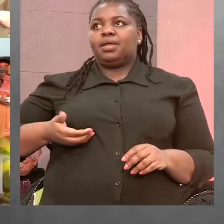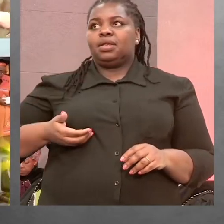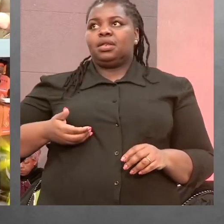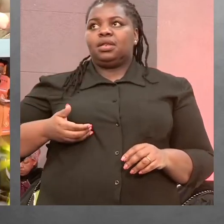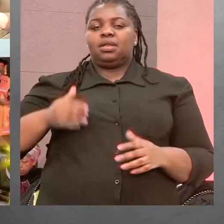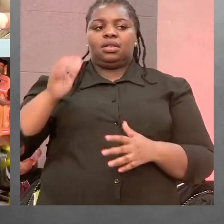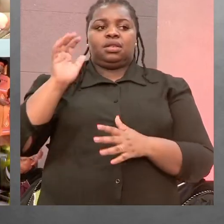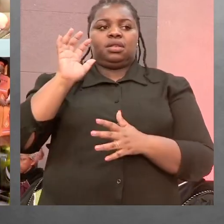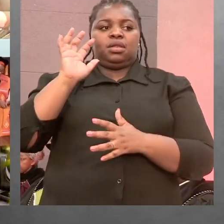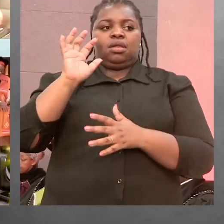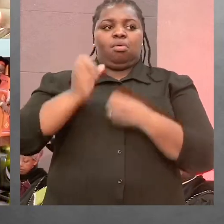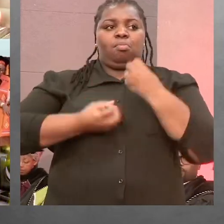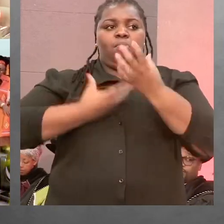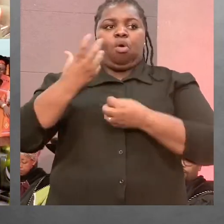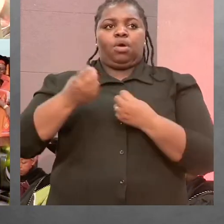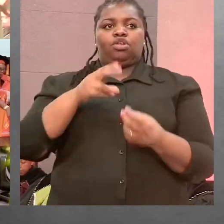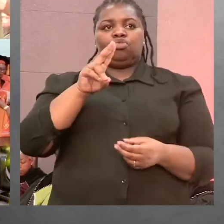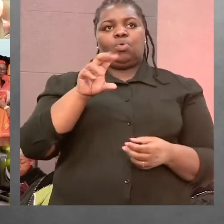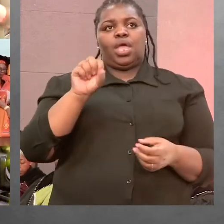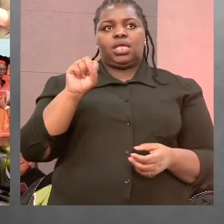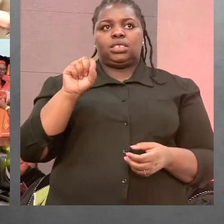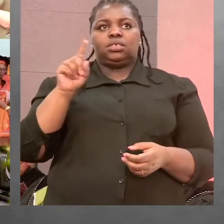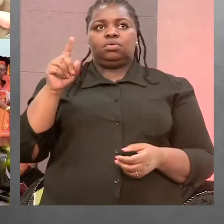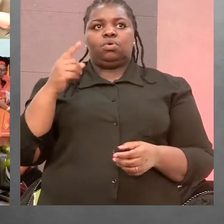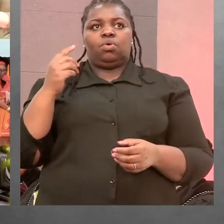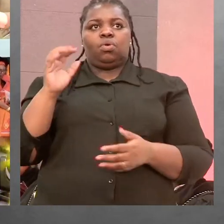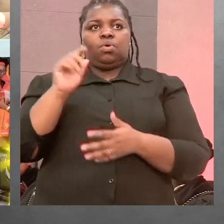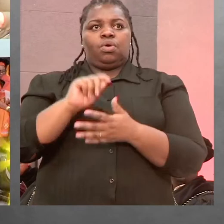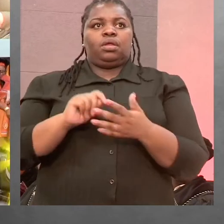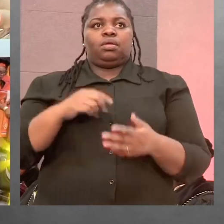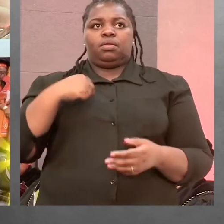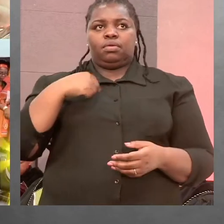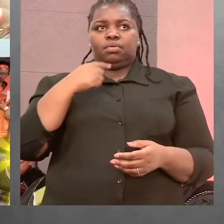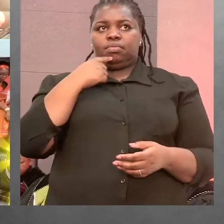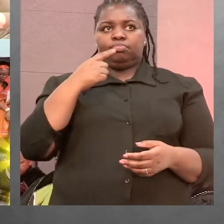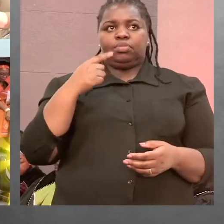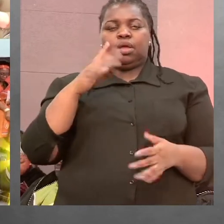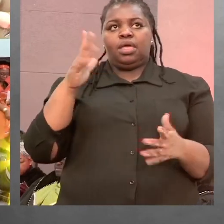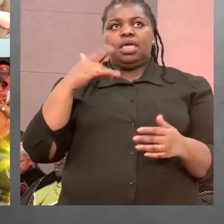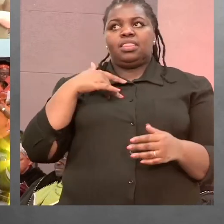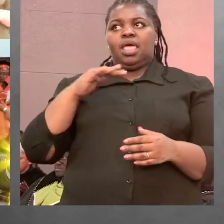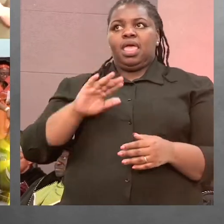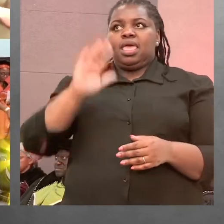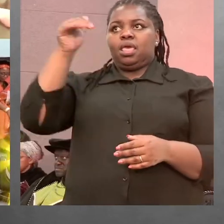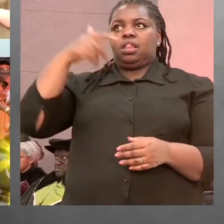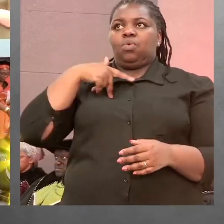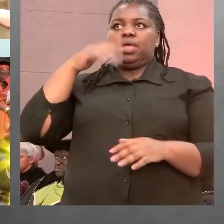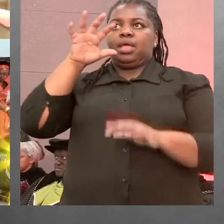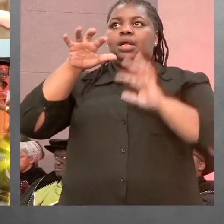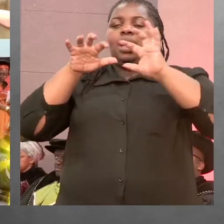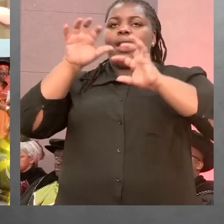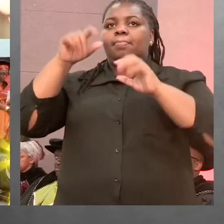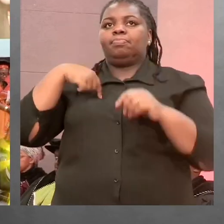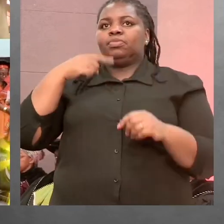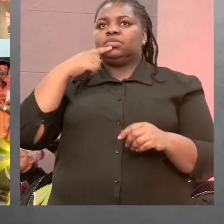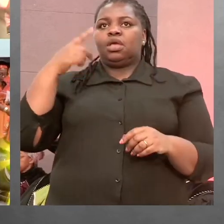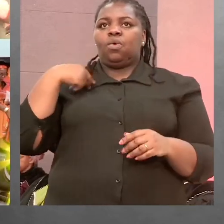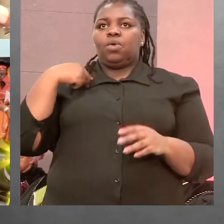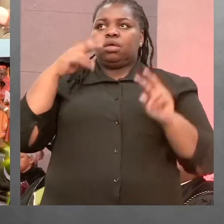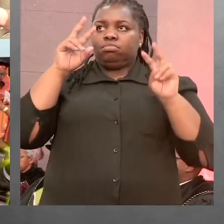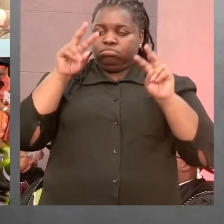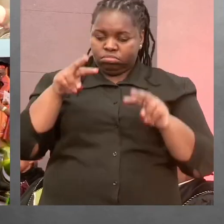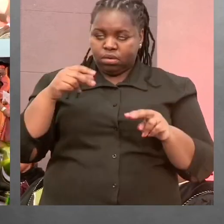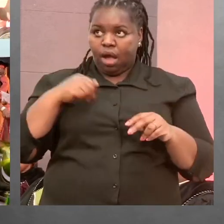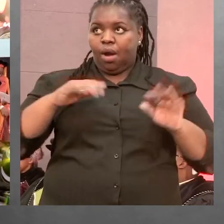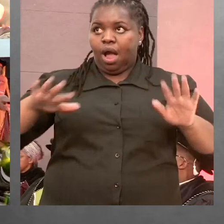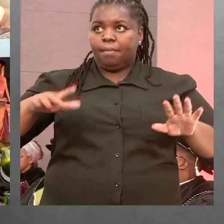poet in the US who writes in a poem, "The Hill We Climb," when she says, "We lay down our arms